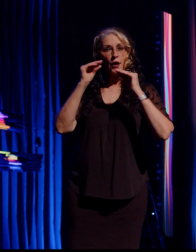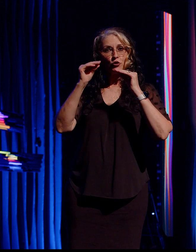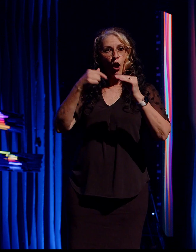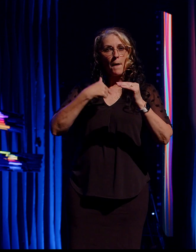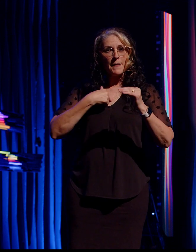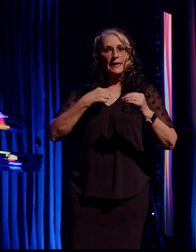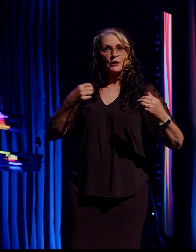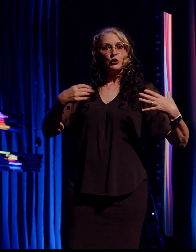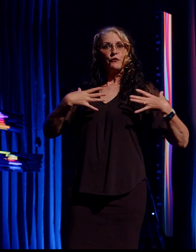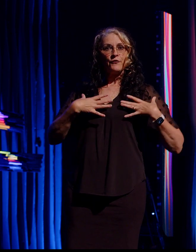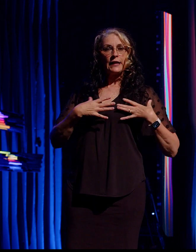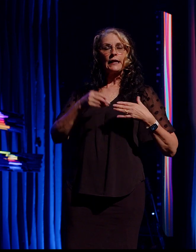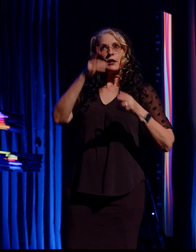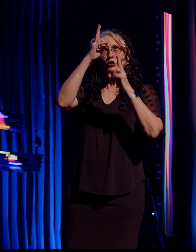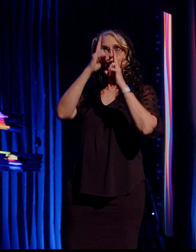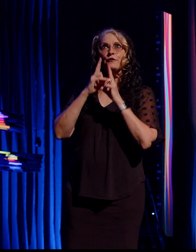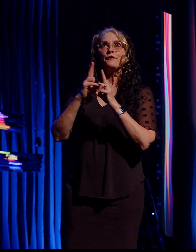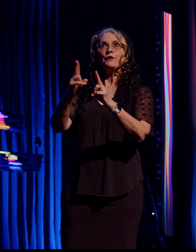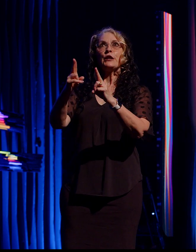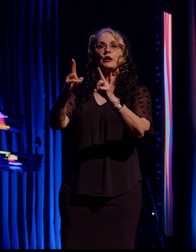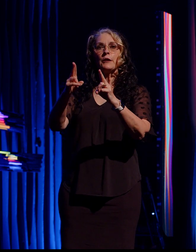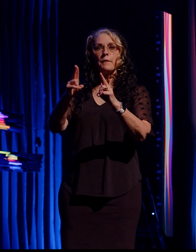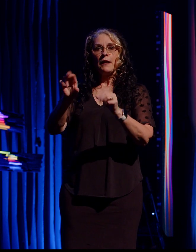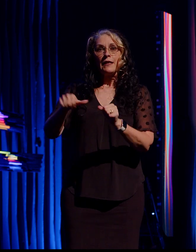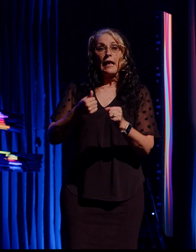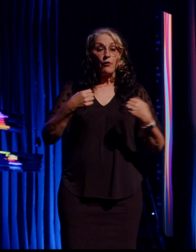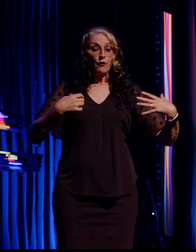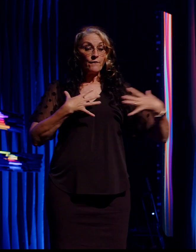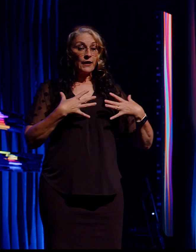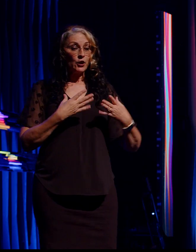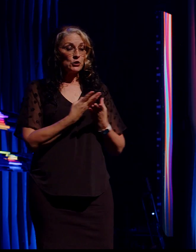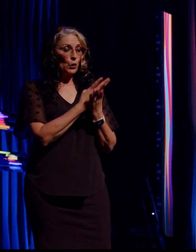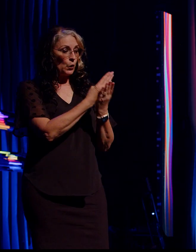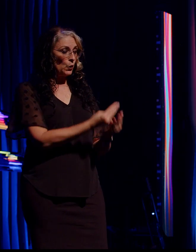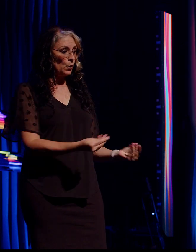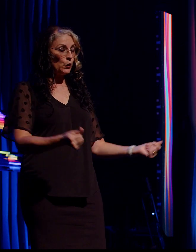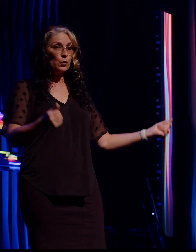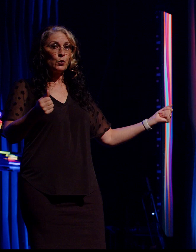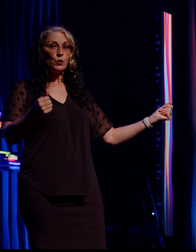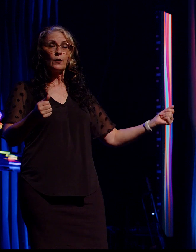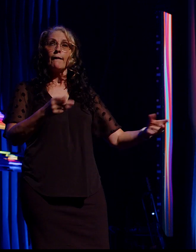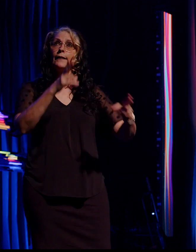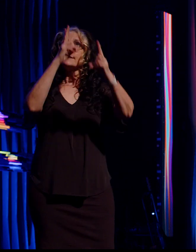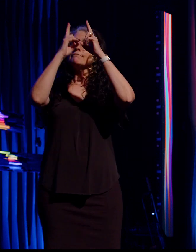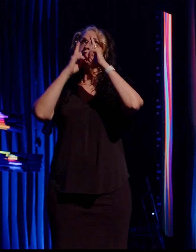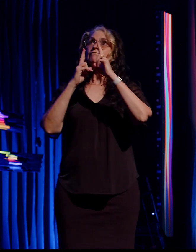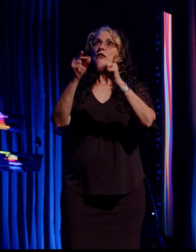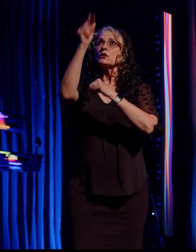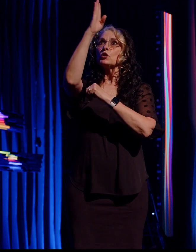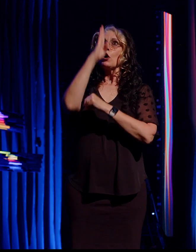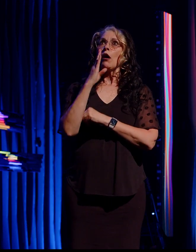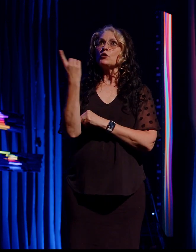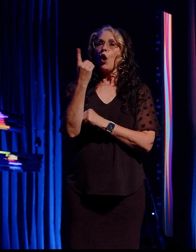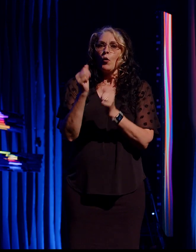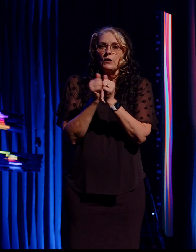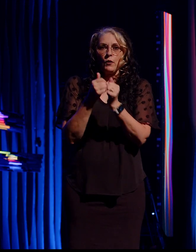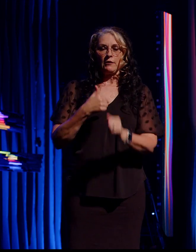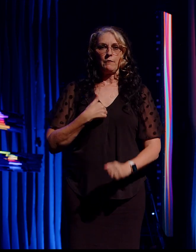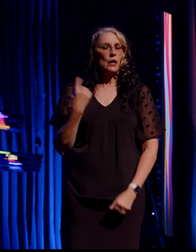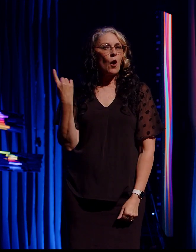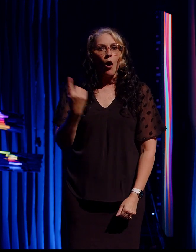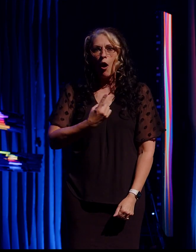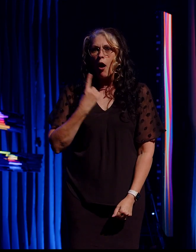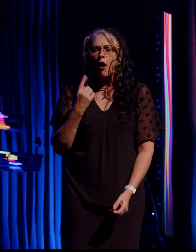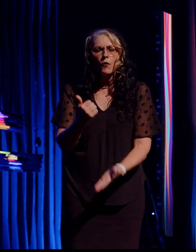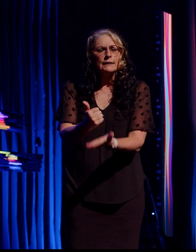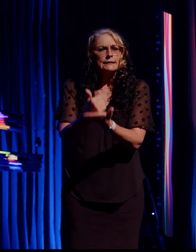fear him, and also the grace of God that released all the other fears, because now I know that God's always going to be there for me. He's always